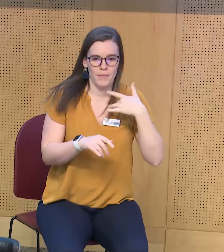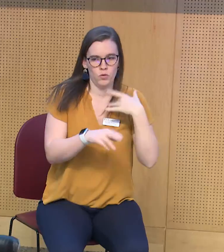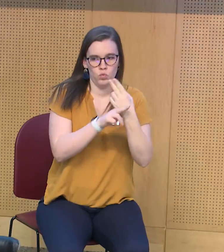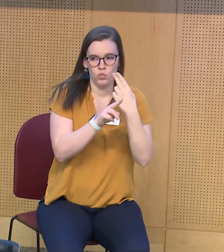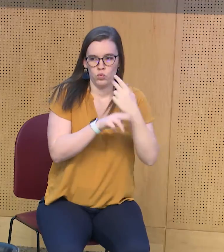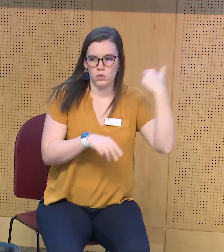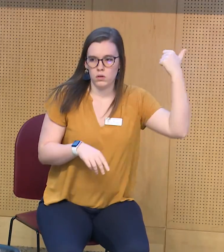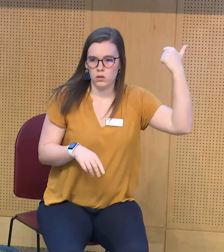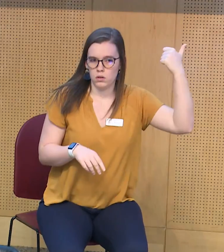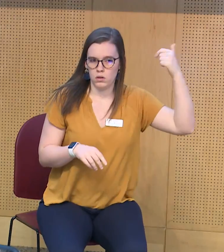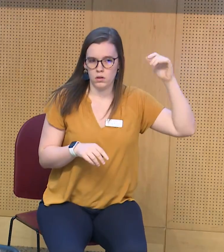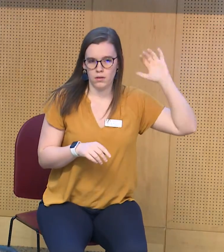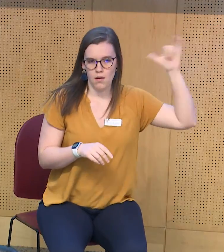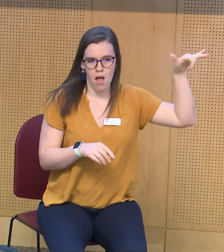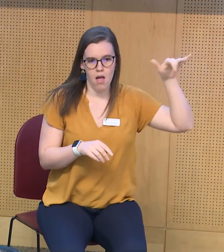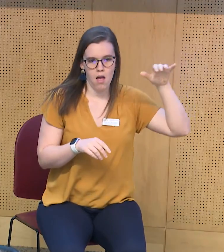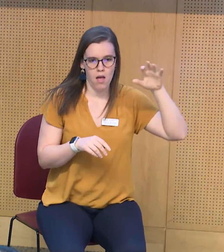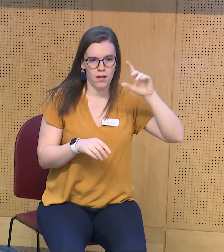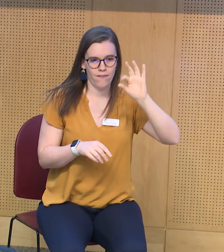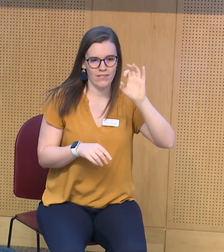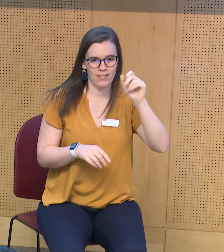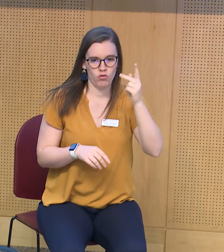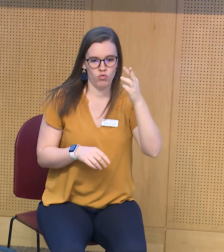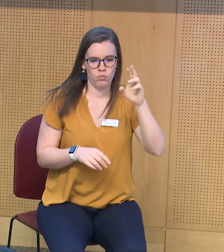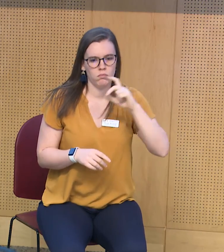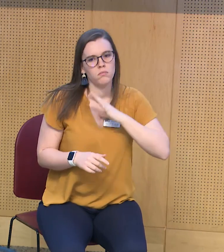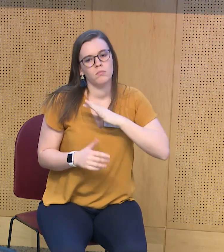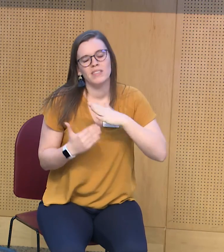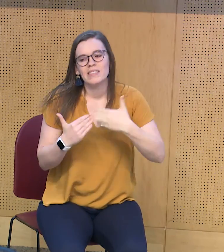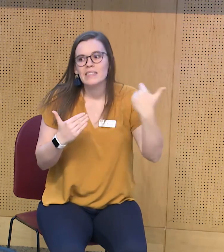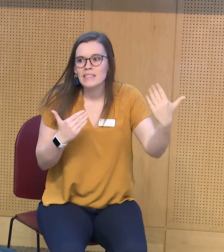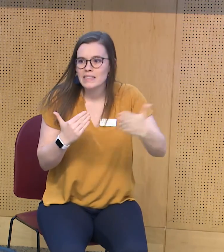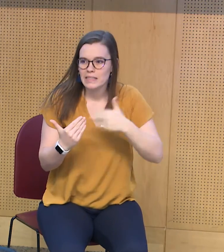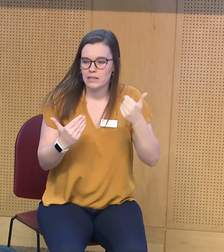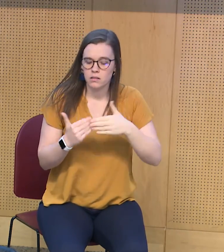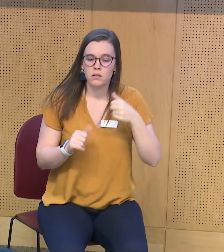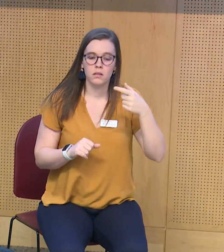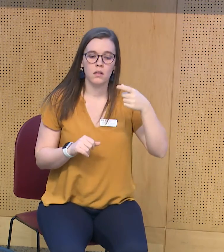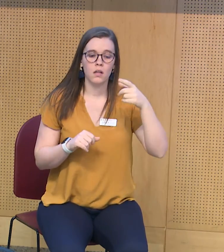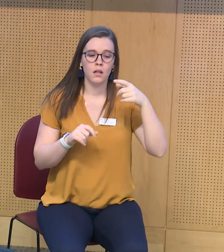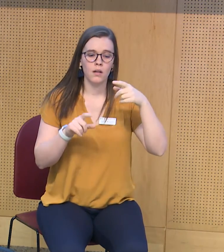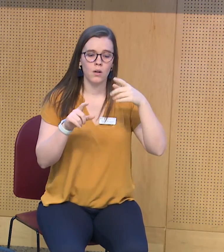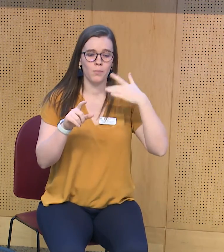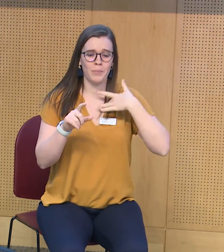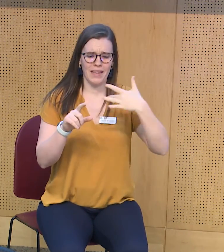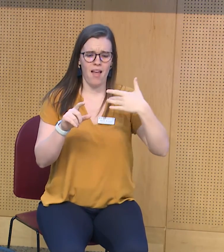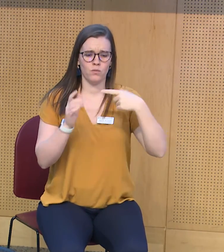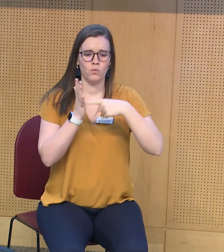I tend to use this quite often. It's great because it makes planning out where we're going to put the tables and the chairs easier.